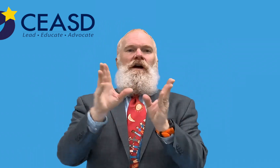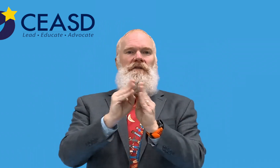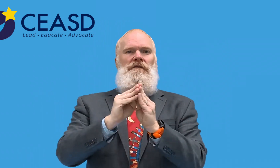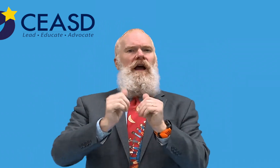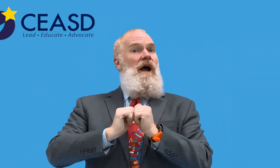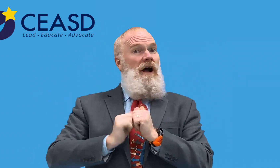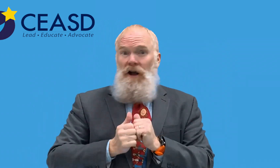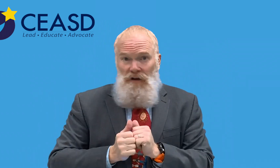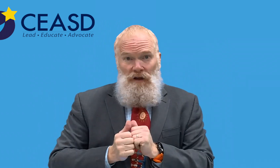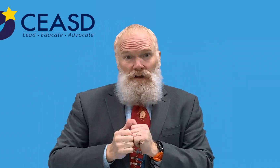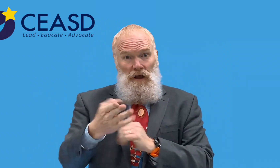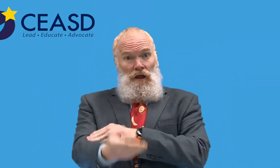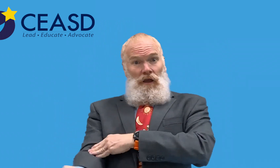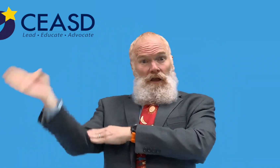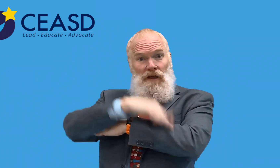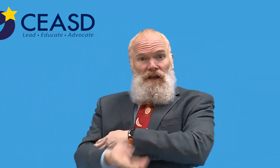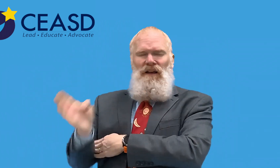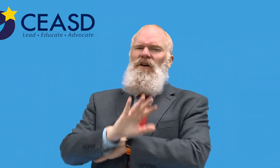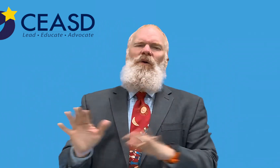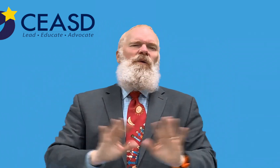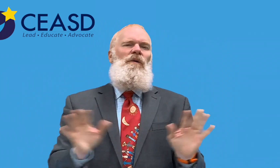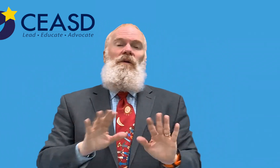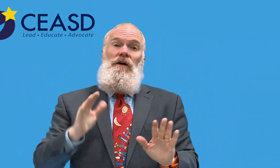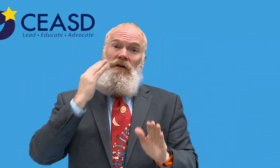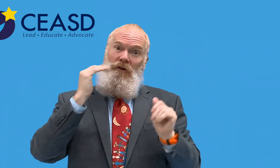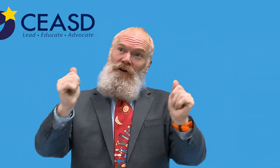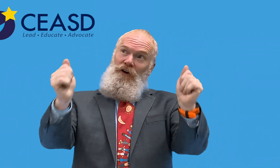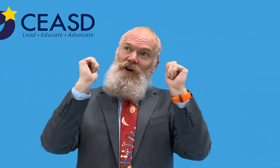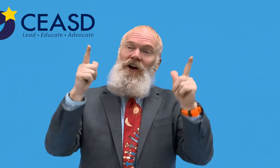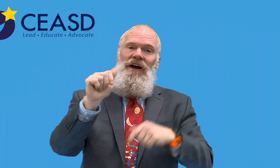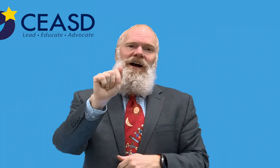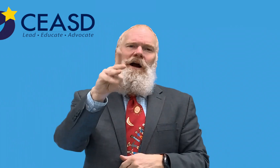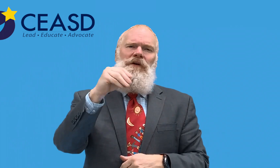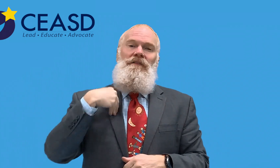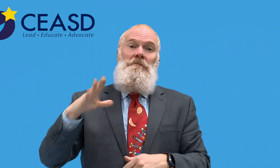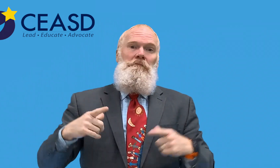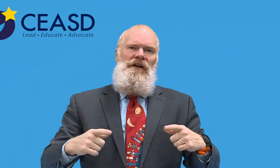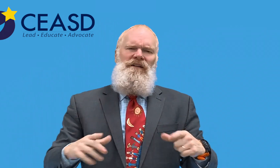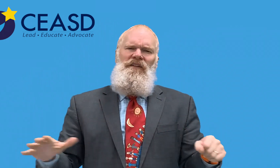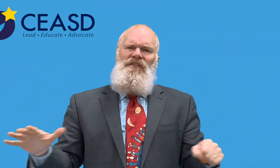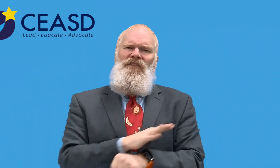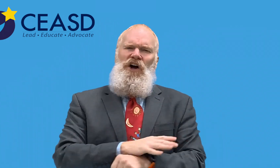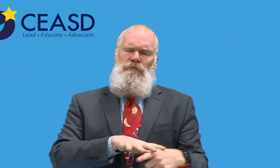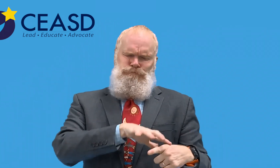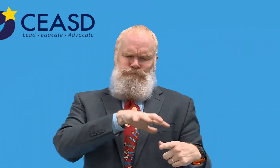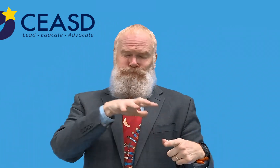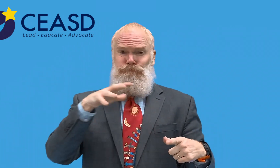was to decide how this virtual conference would take place. Clearly, an all-day virtual format is not optimal. As it is,